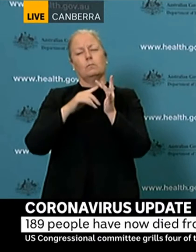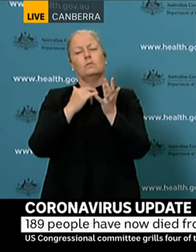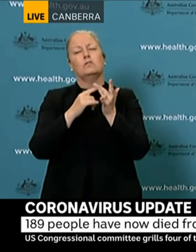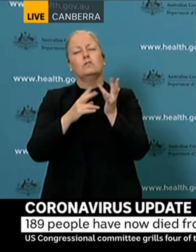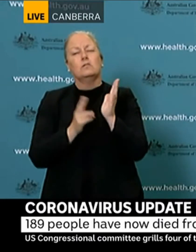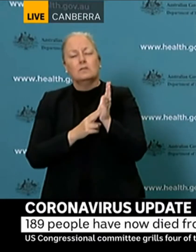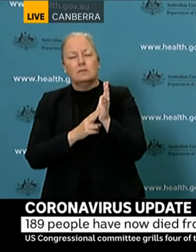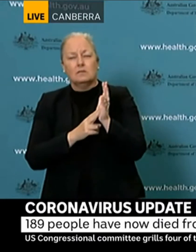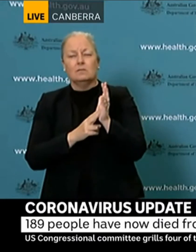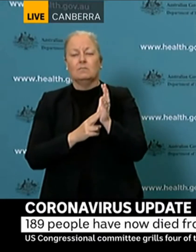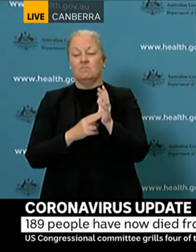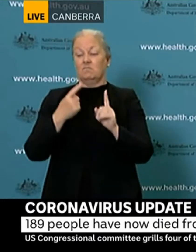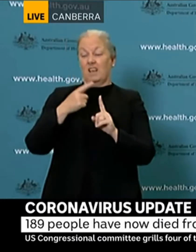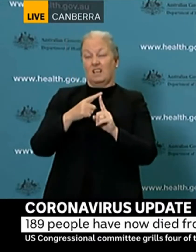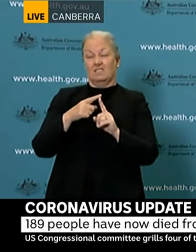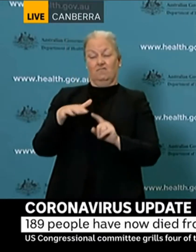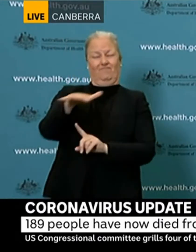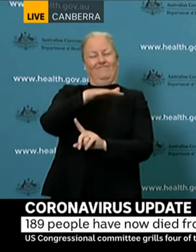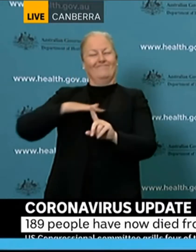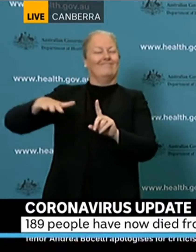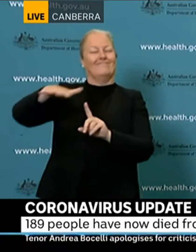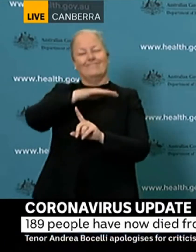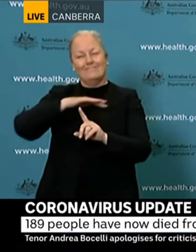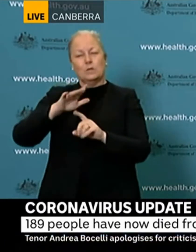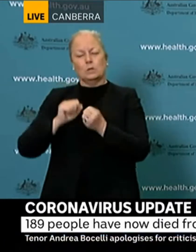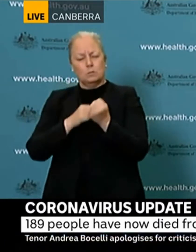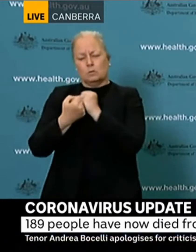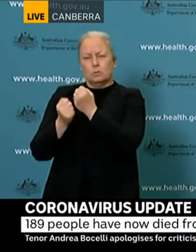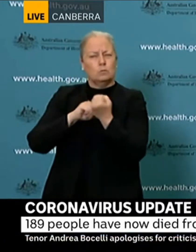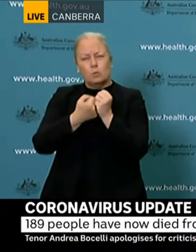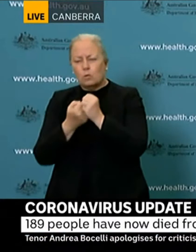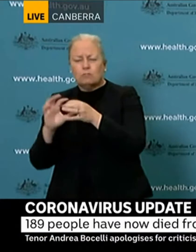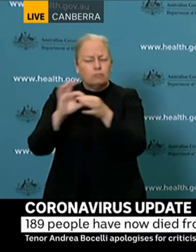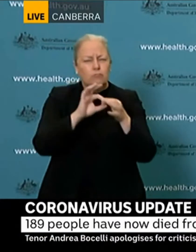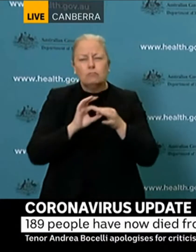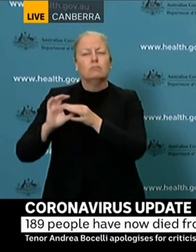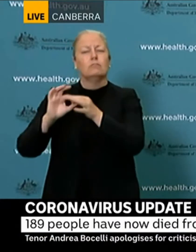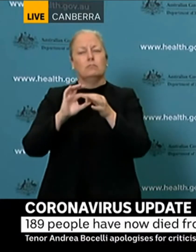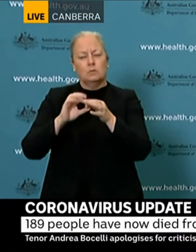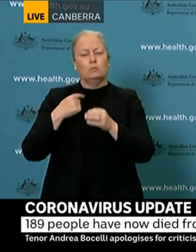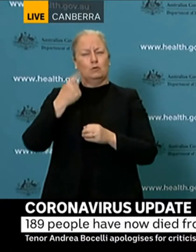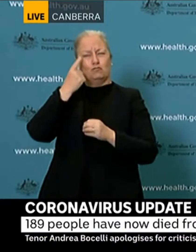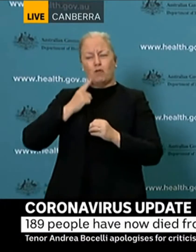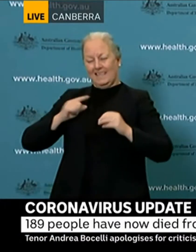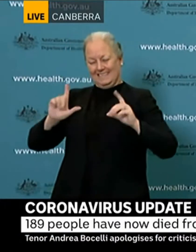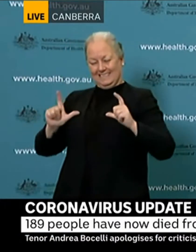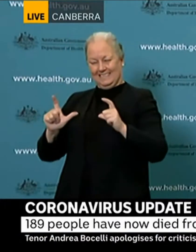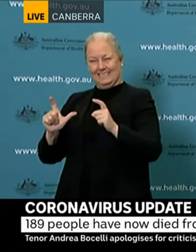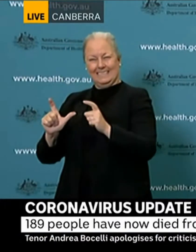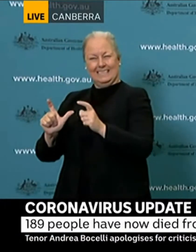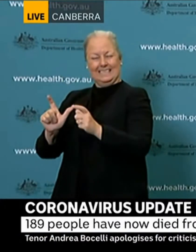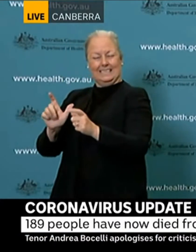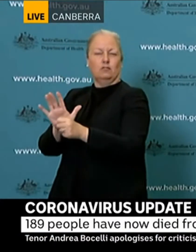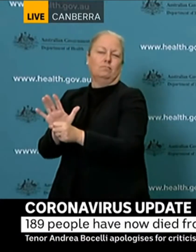others, including the sector themselves, to really get on top of this situation in Melbourne in